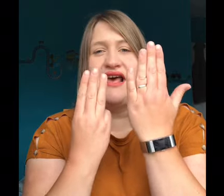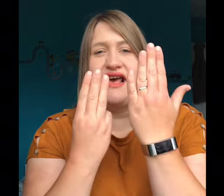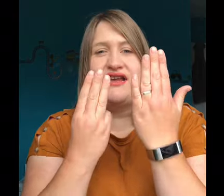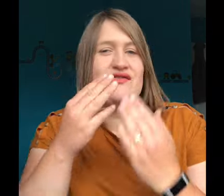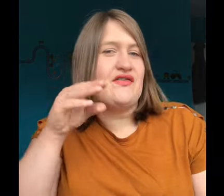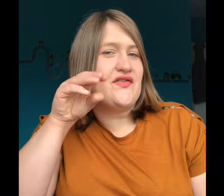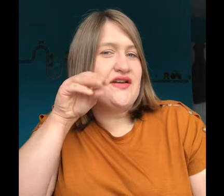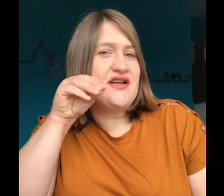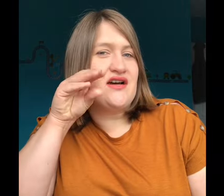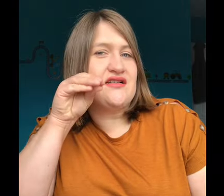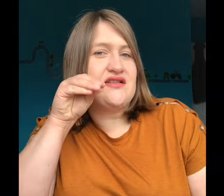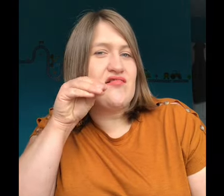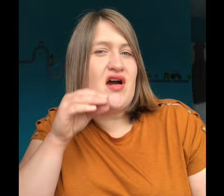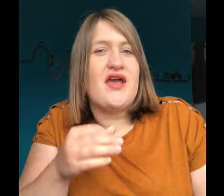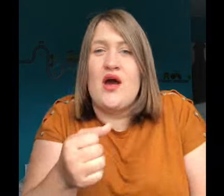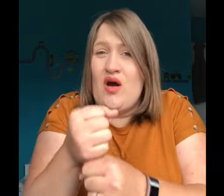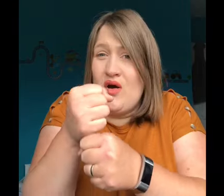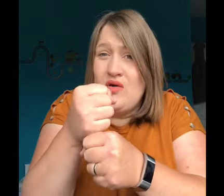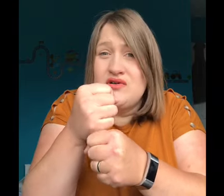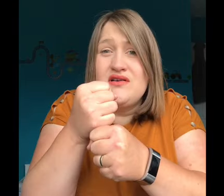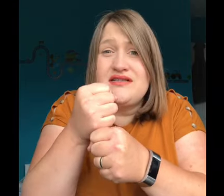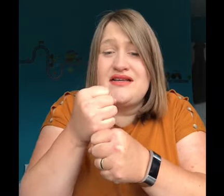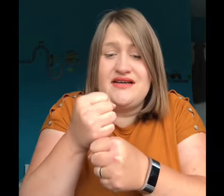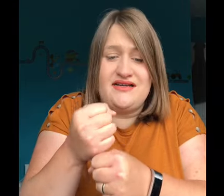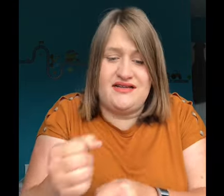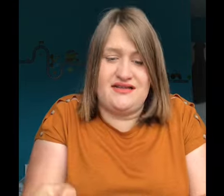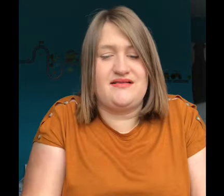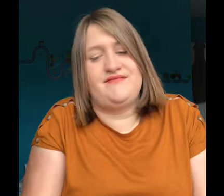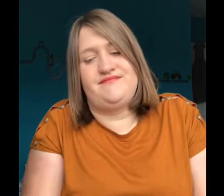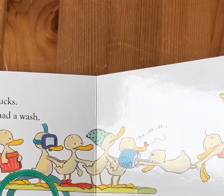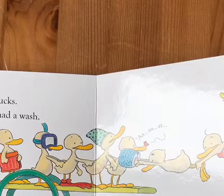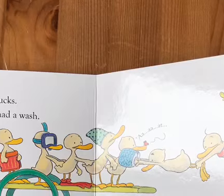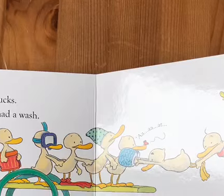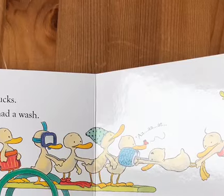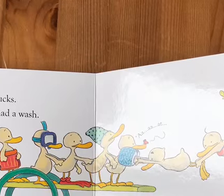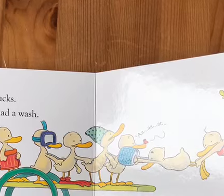Eight fluffy ducks cry, hold on tight.